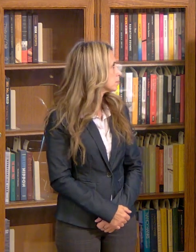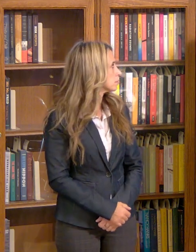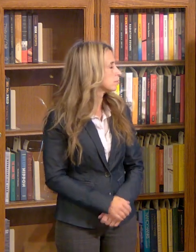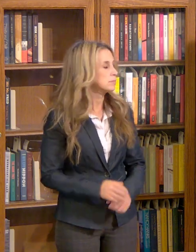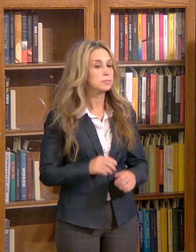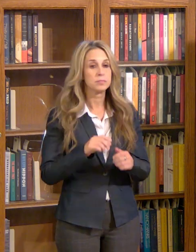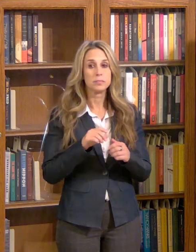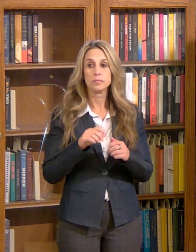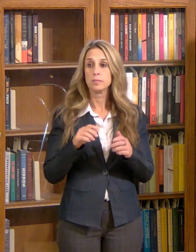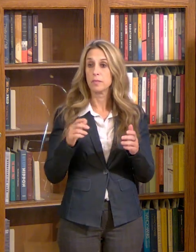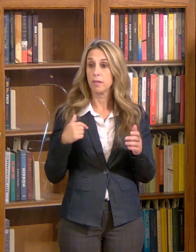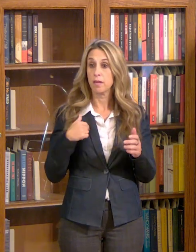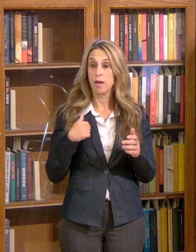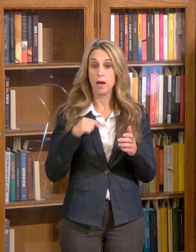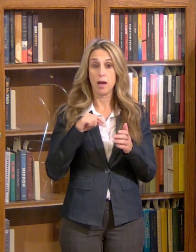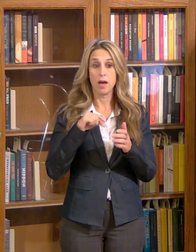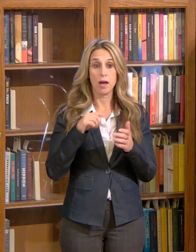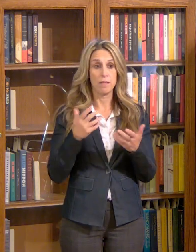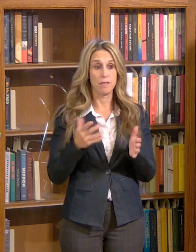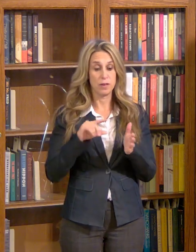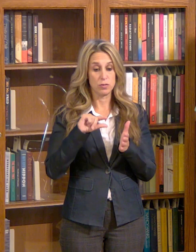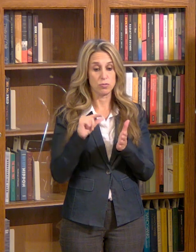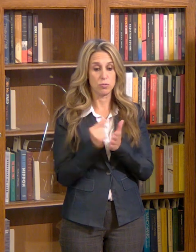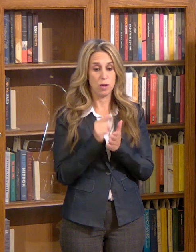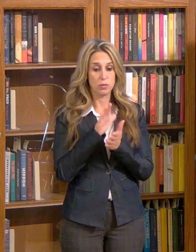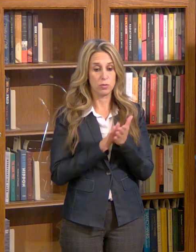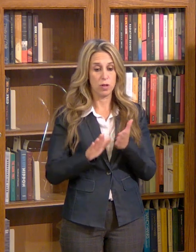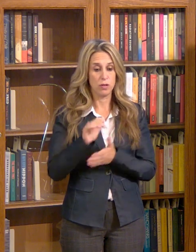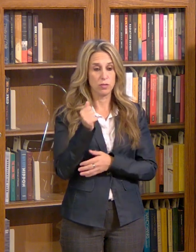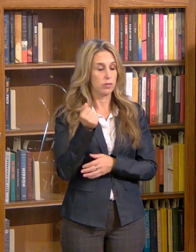graduated college in uh